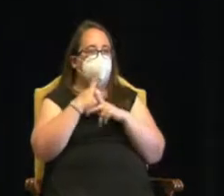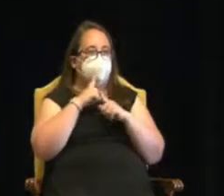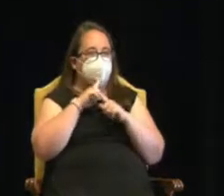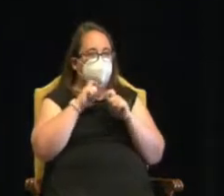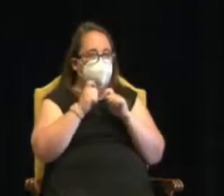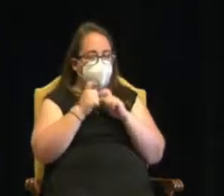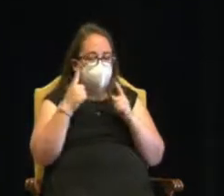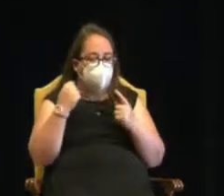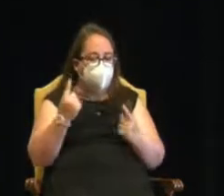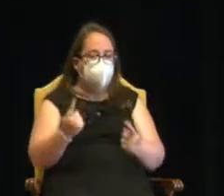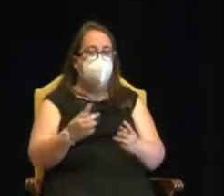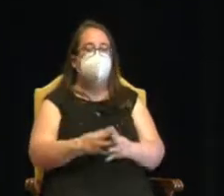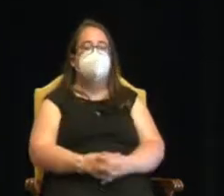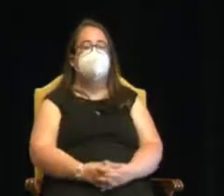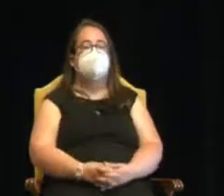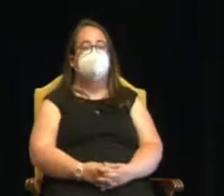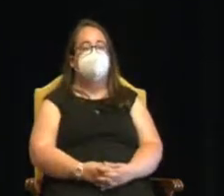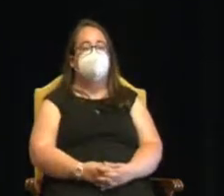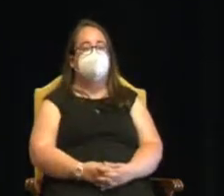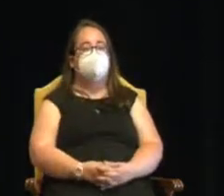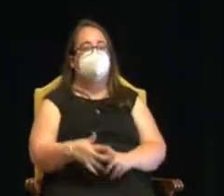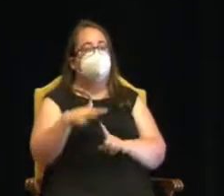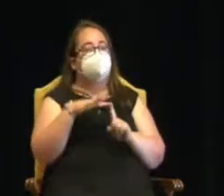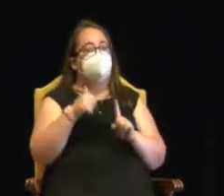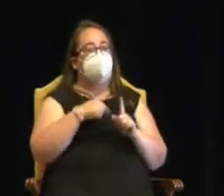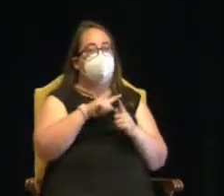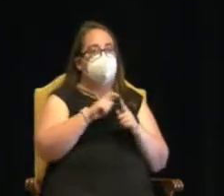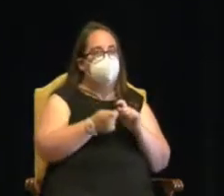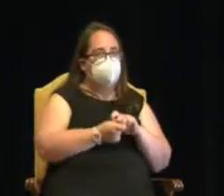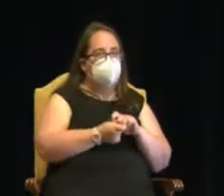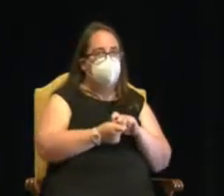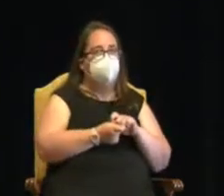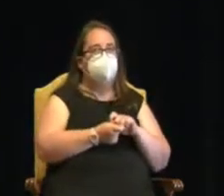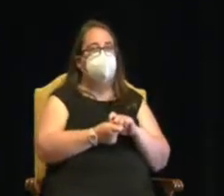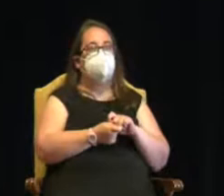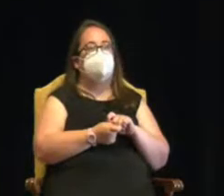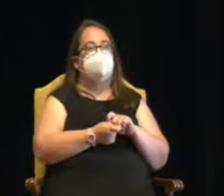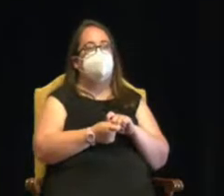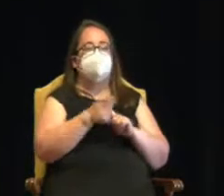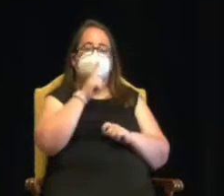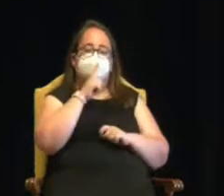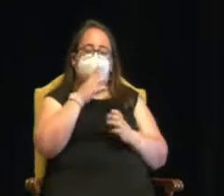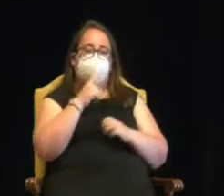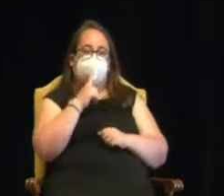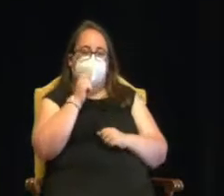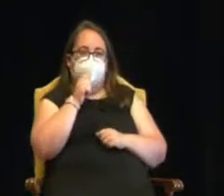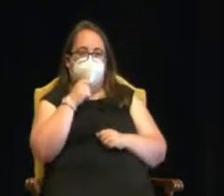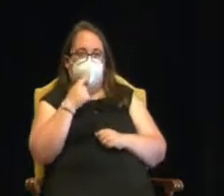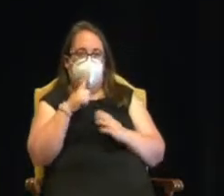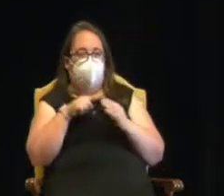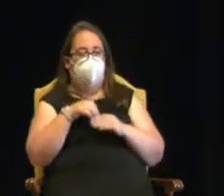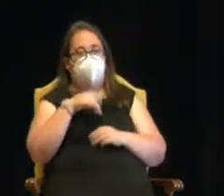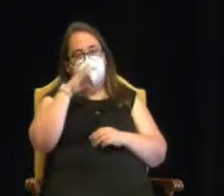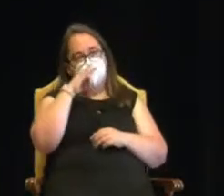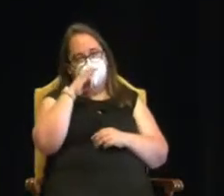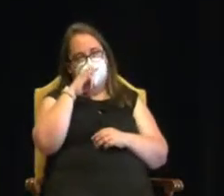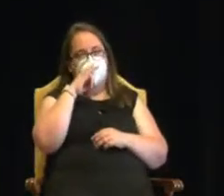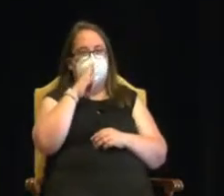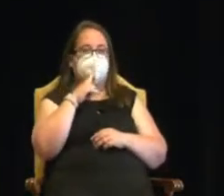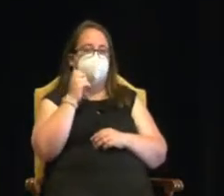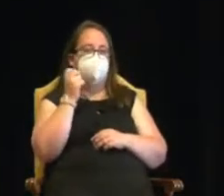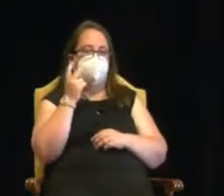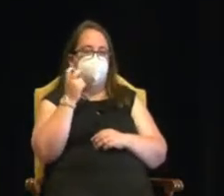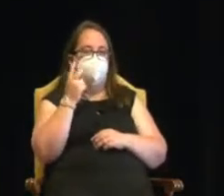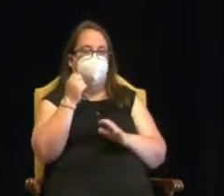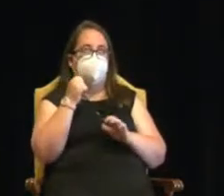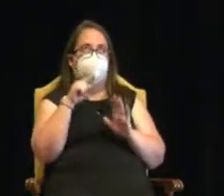me, because I'm changing. God, I probably shouldn't even tell this story about my kid. And my kid's 12. She'd kill